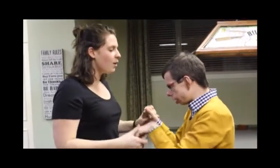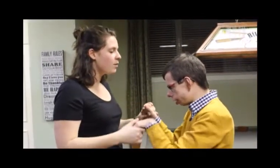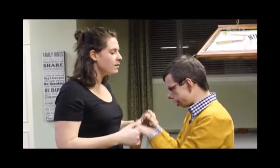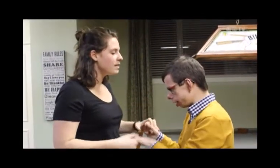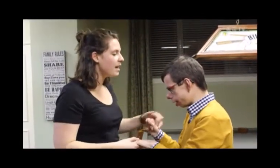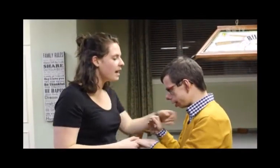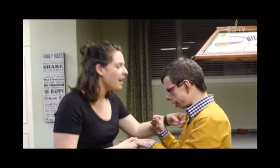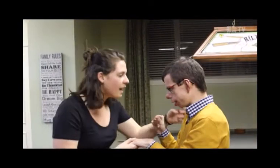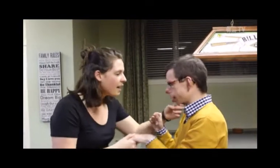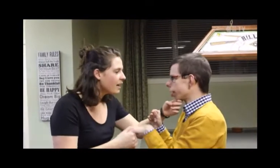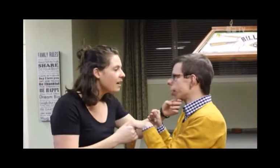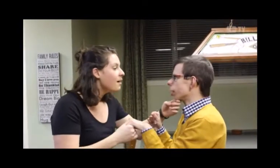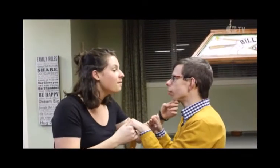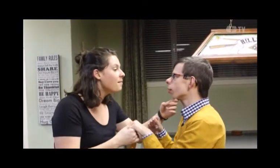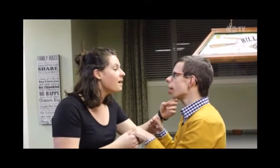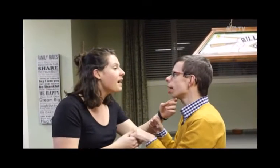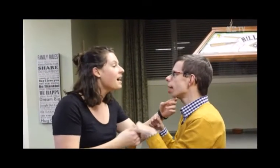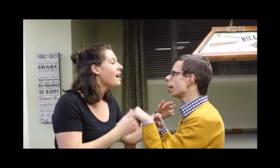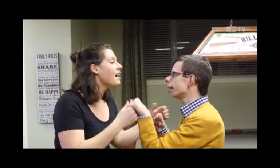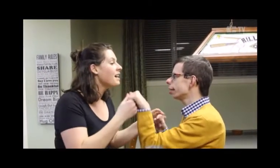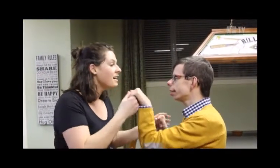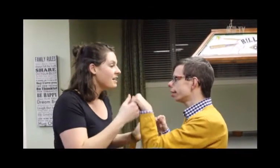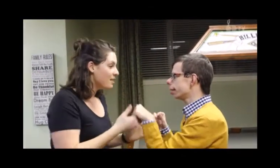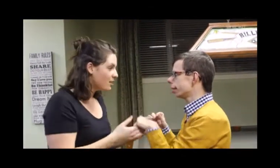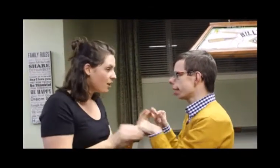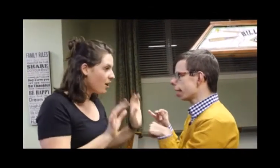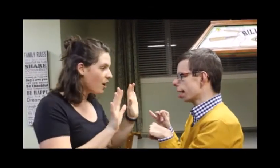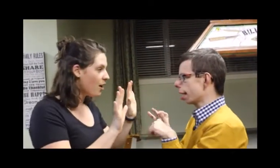don't take my